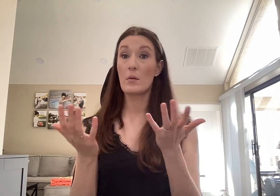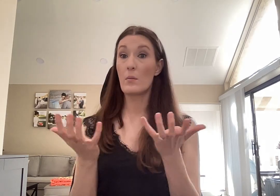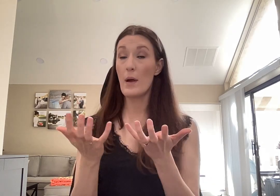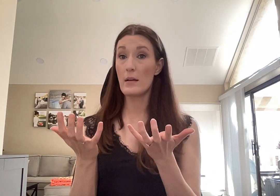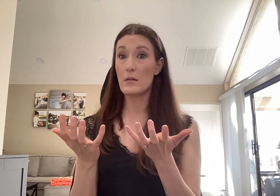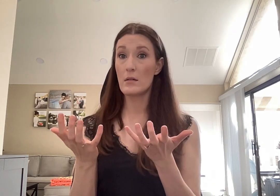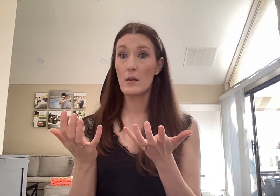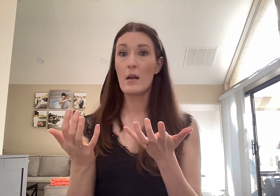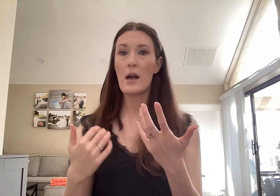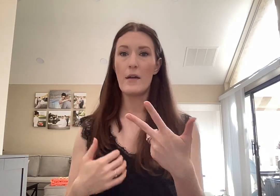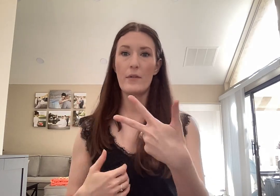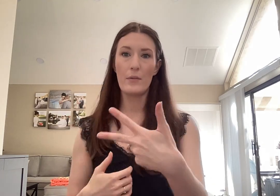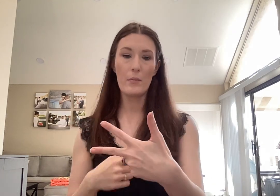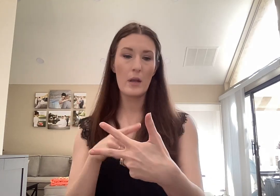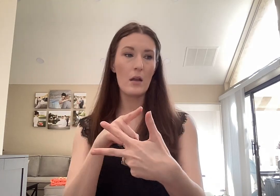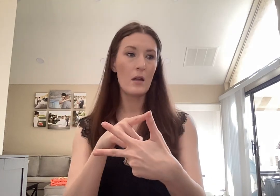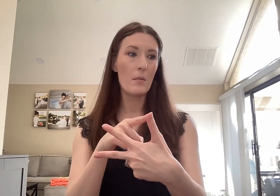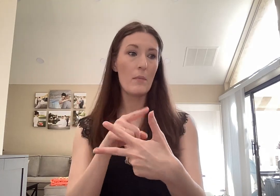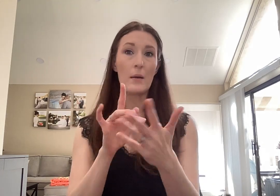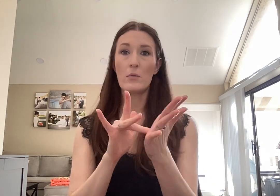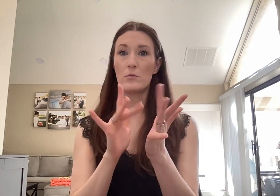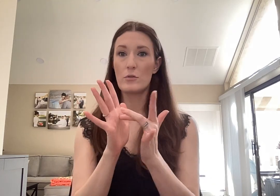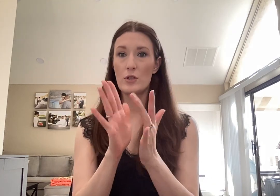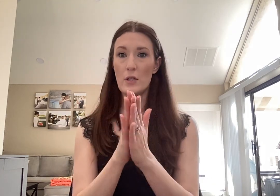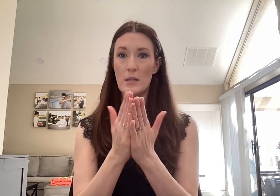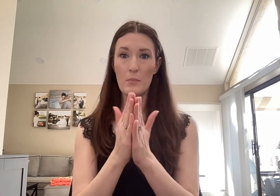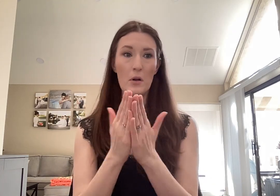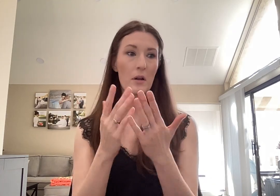what? And then 3, Bible, Jesus book,